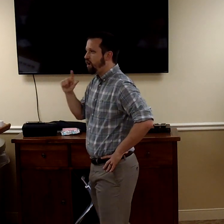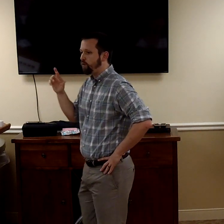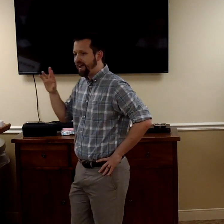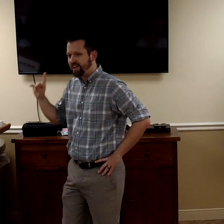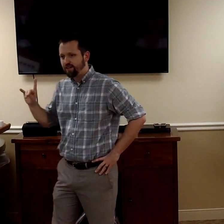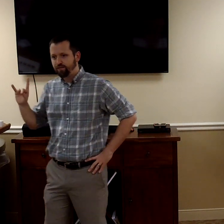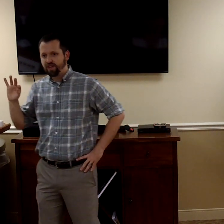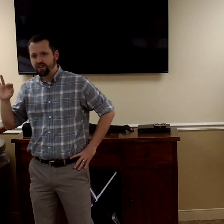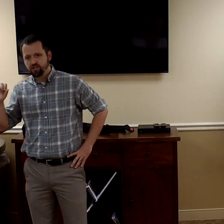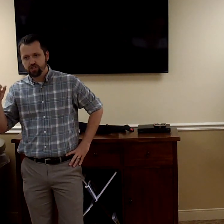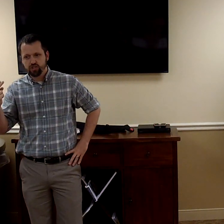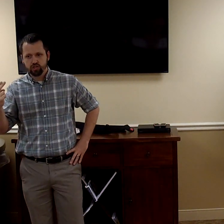Already? Finish.